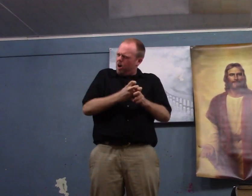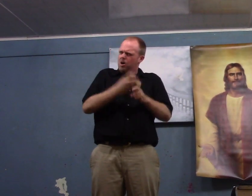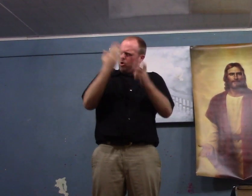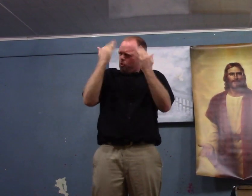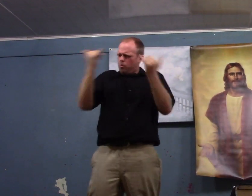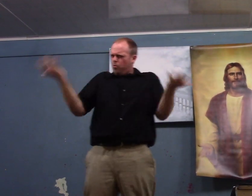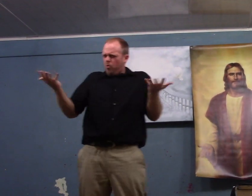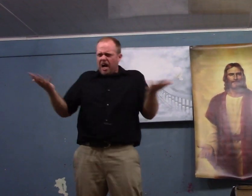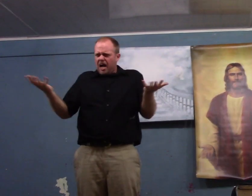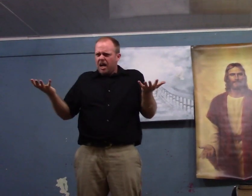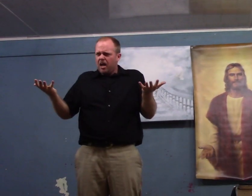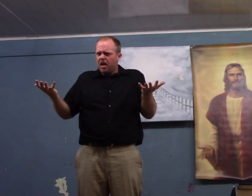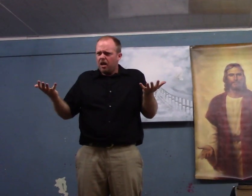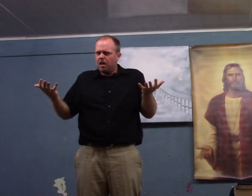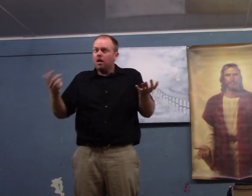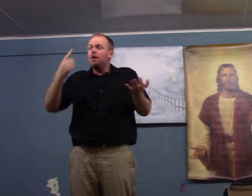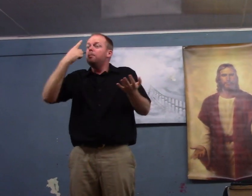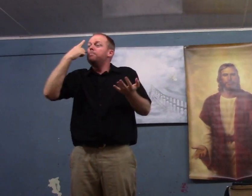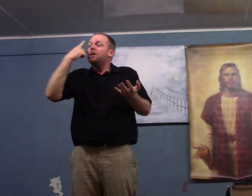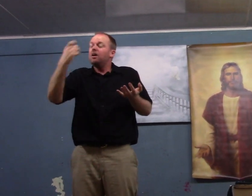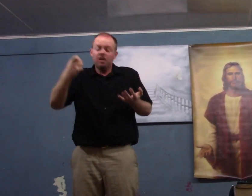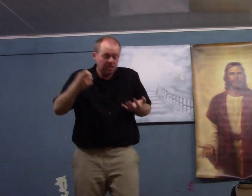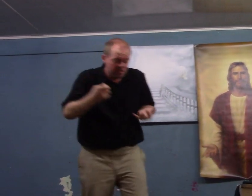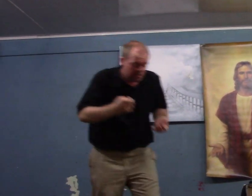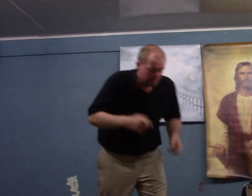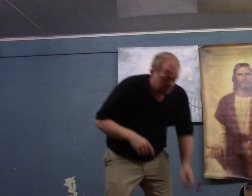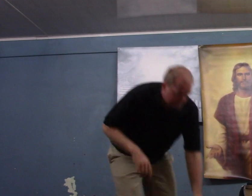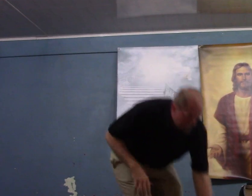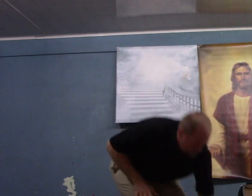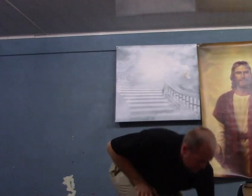Why do a lot of deaf people tell me the Christian life is hard?